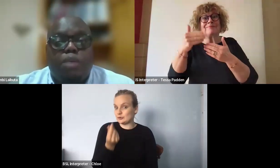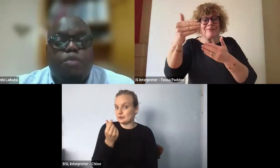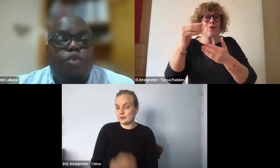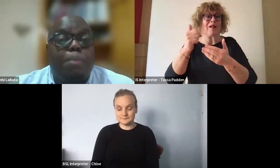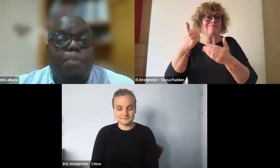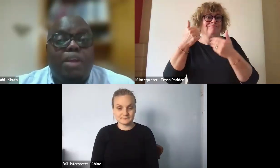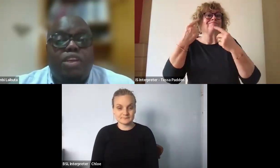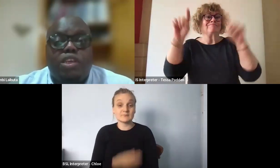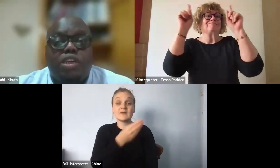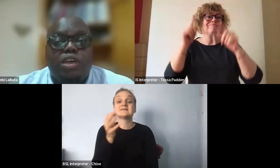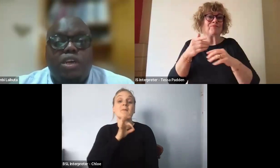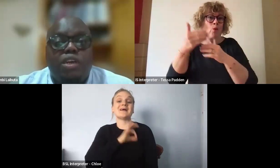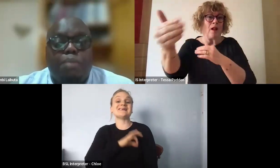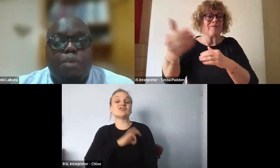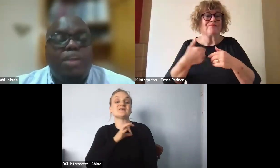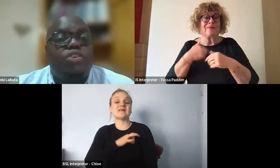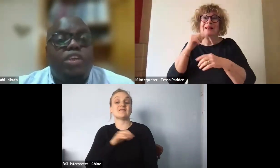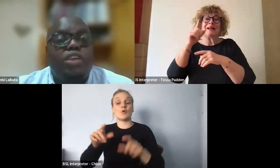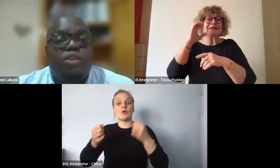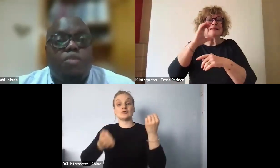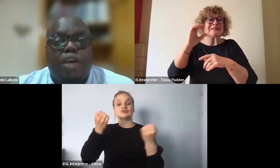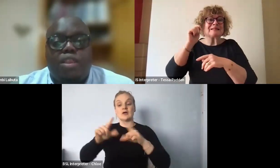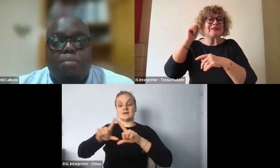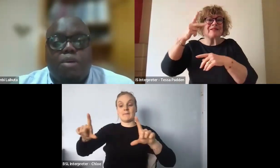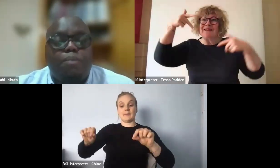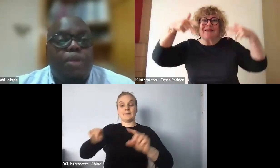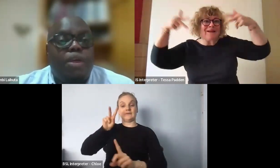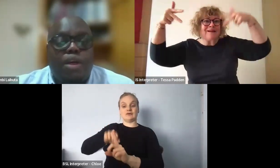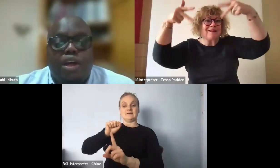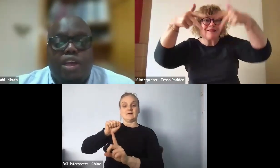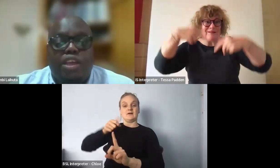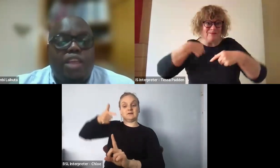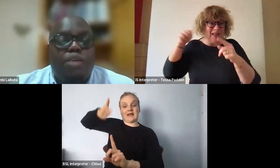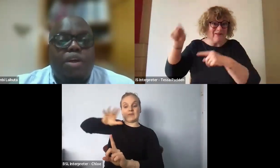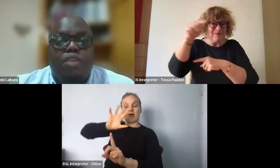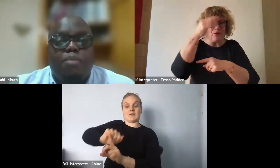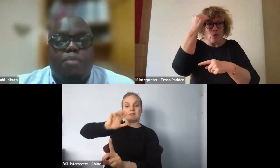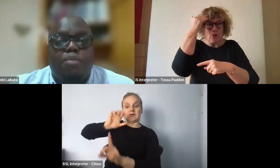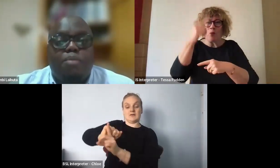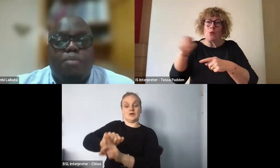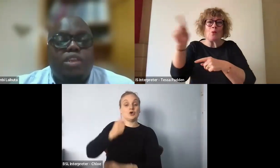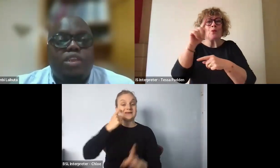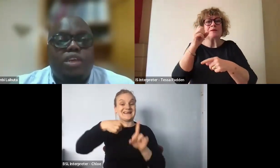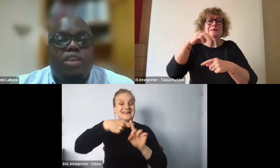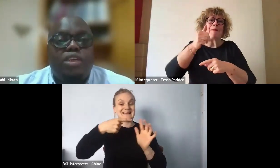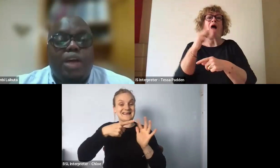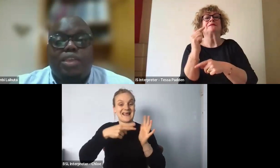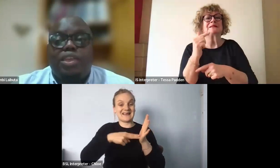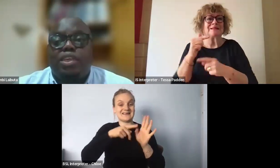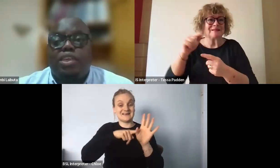for example, for number plate readers. You'll find them in Kenya. We have number plate readers.